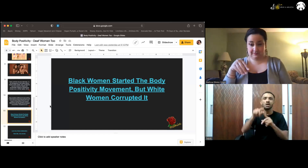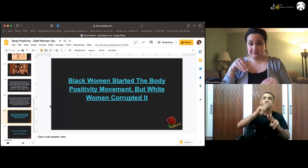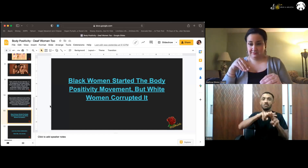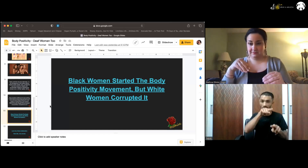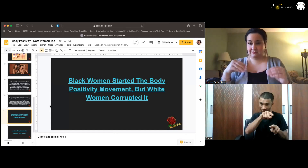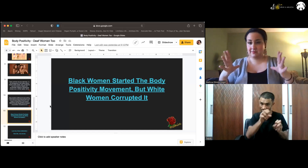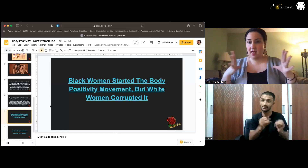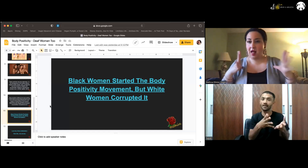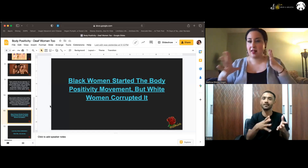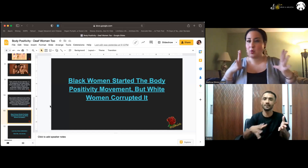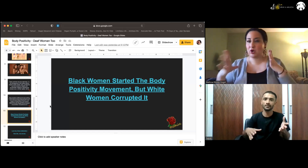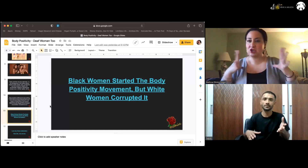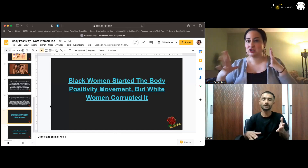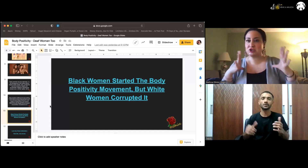you would remember,